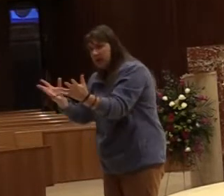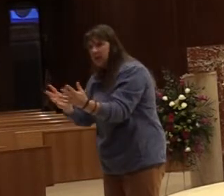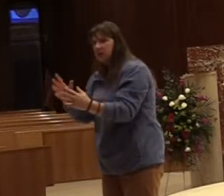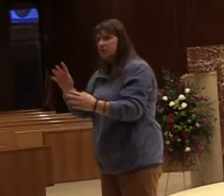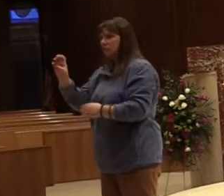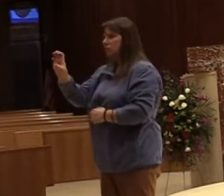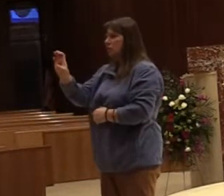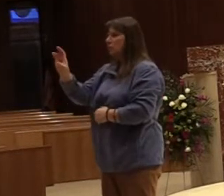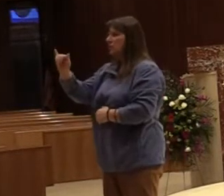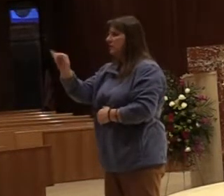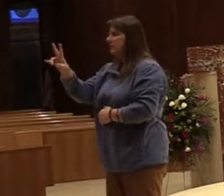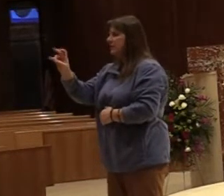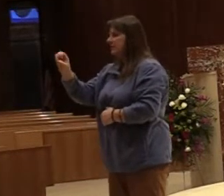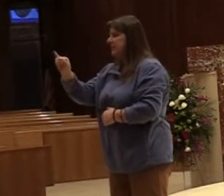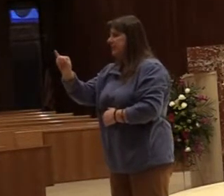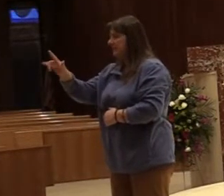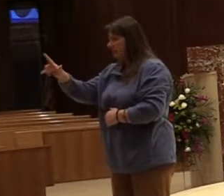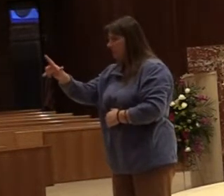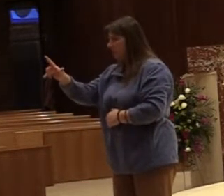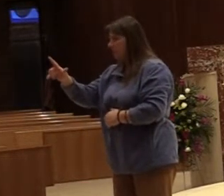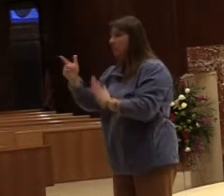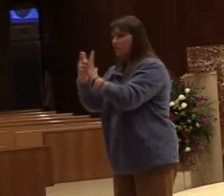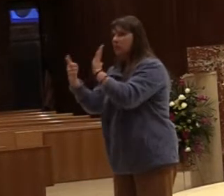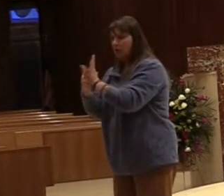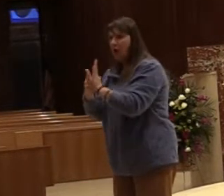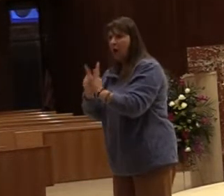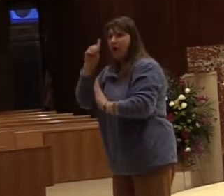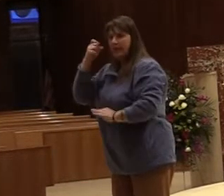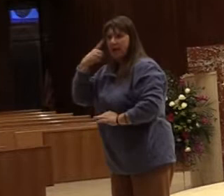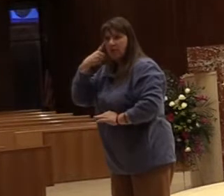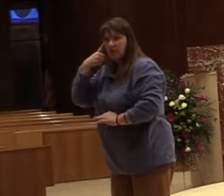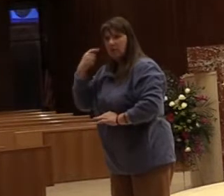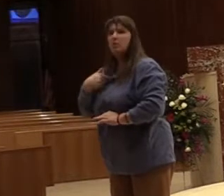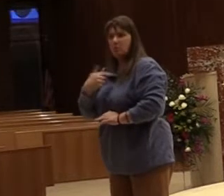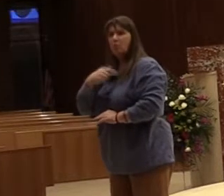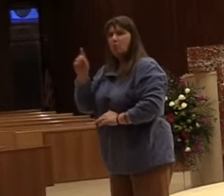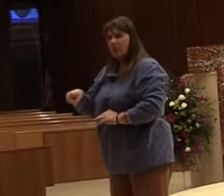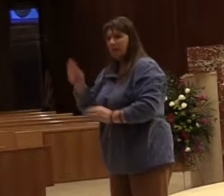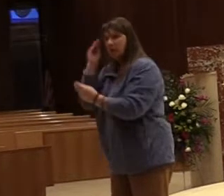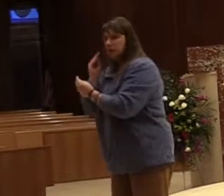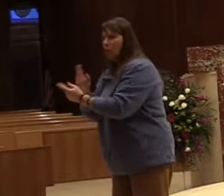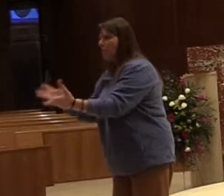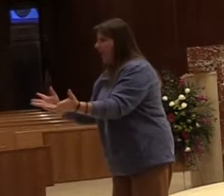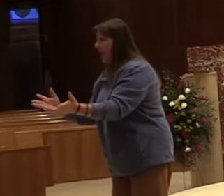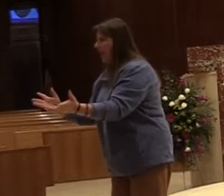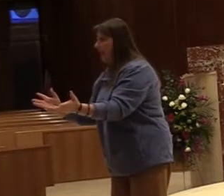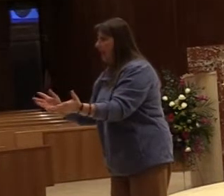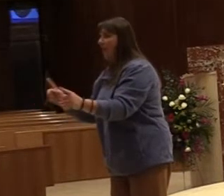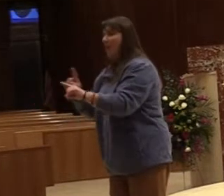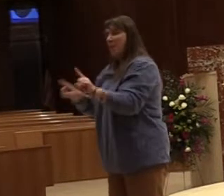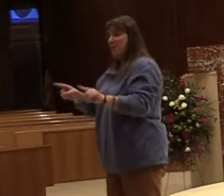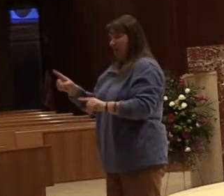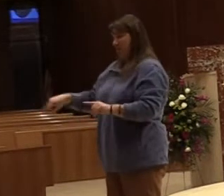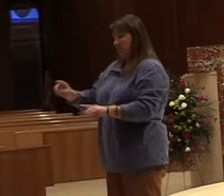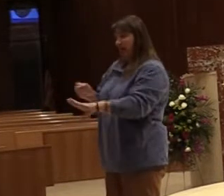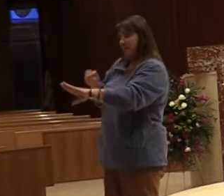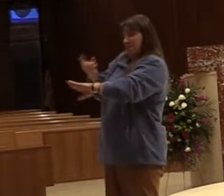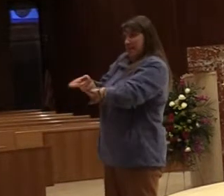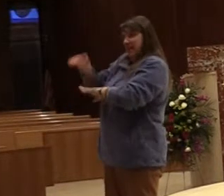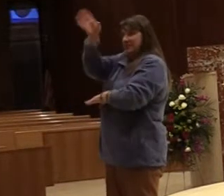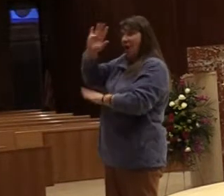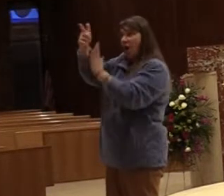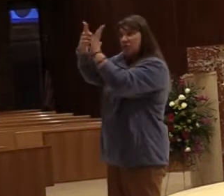responsible to God in all things, but we also must be obedient to governments in matters that are civil and national and